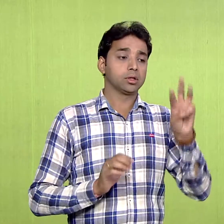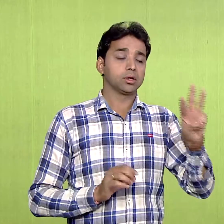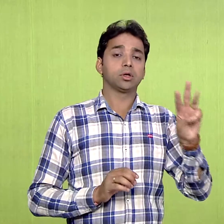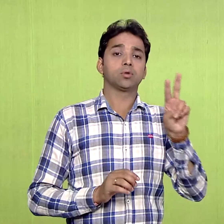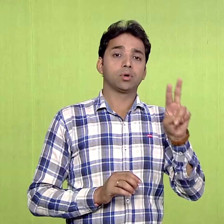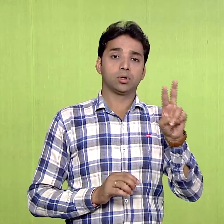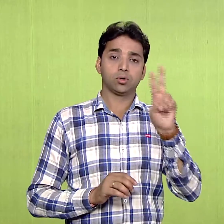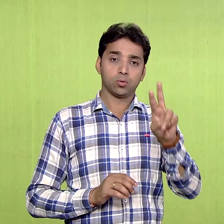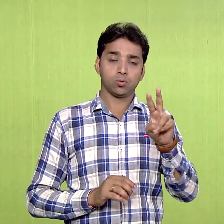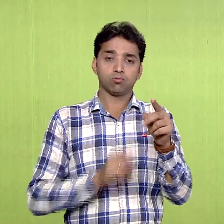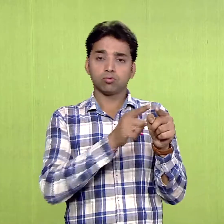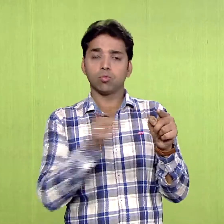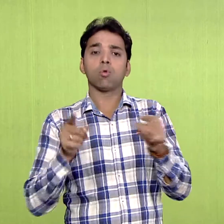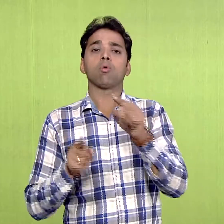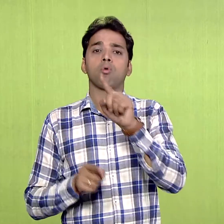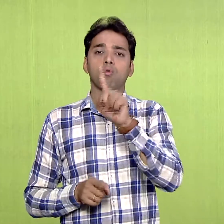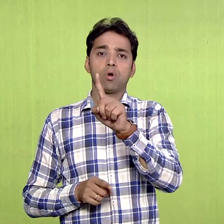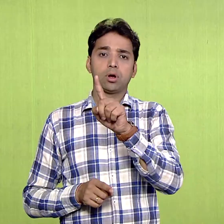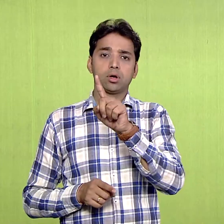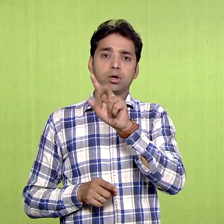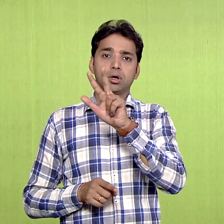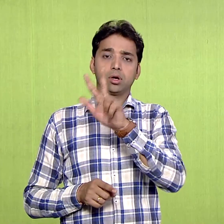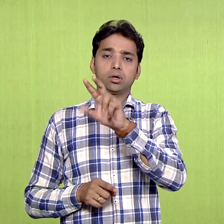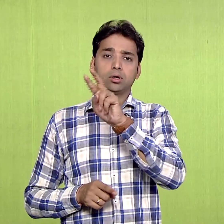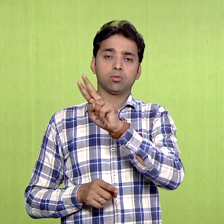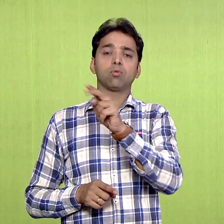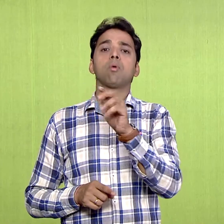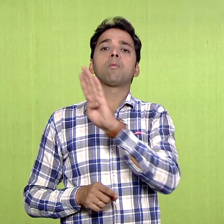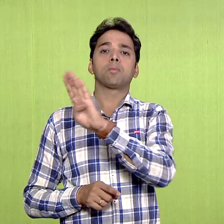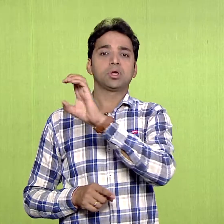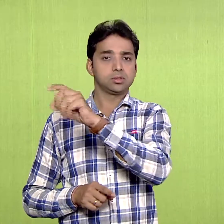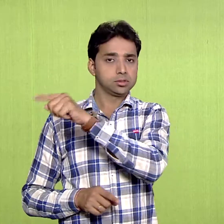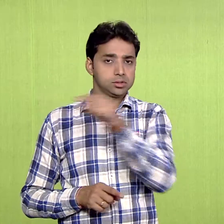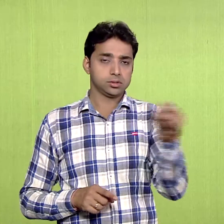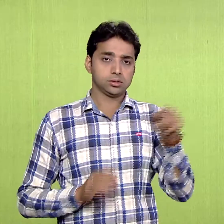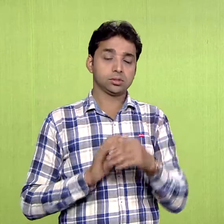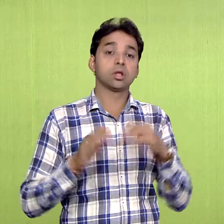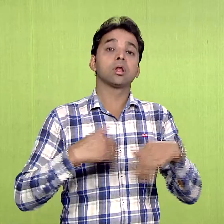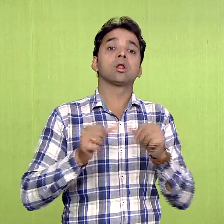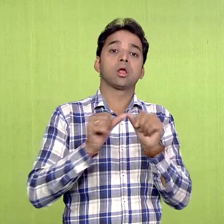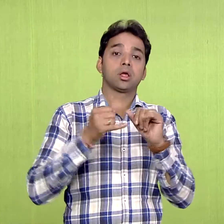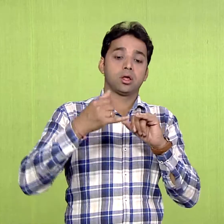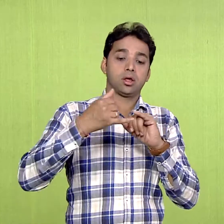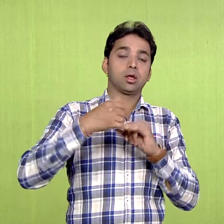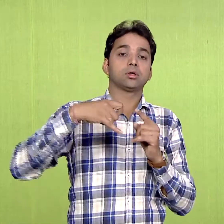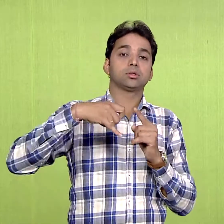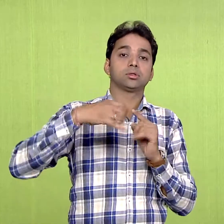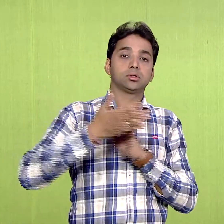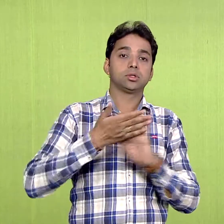BC, especially under Ashoka, architecture saw a great advancement.